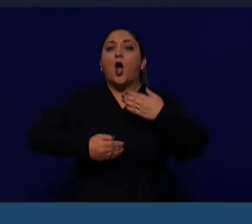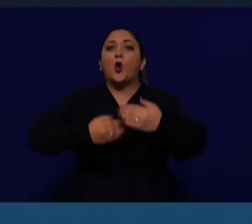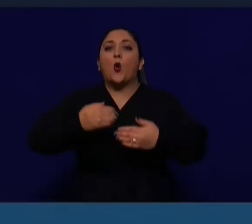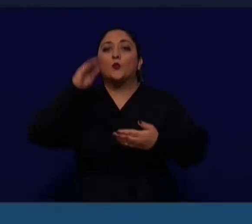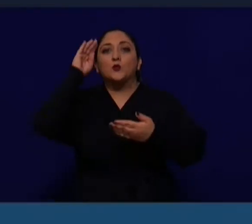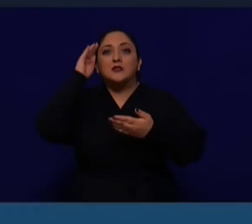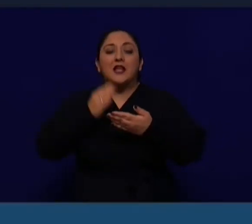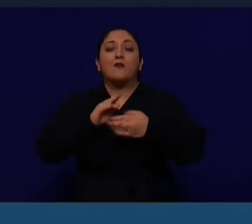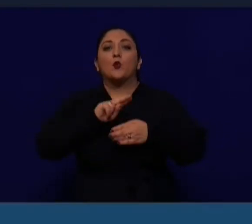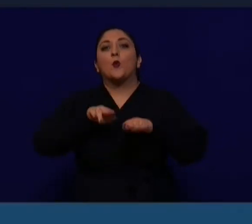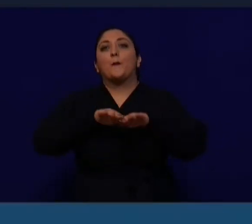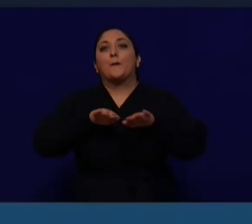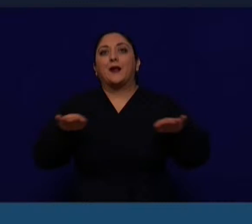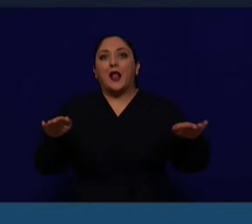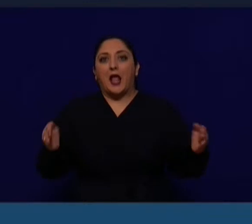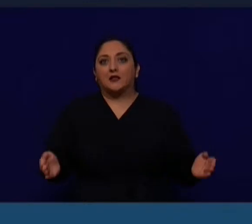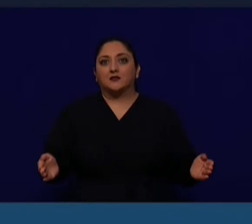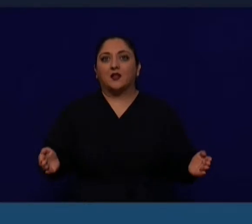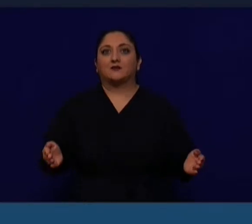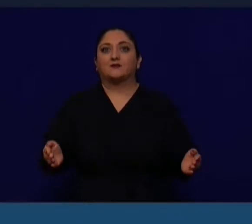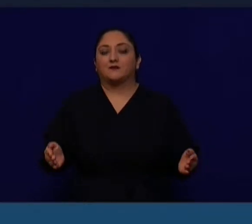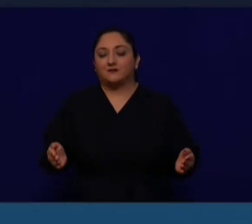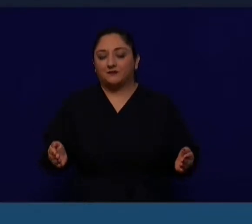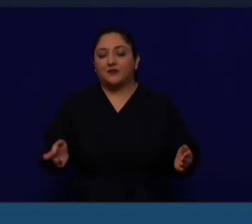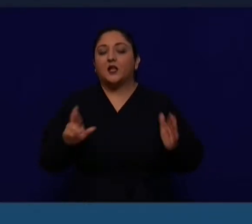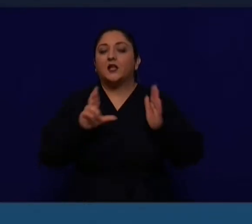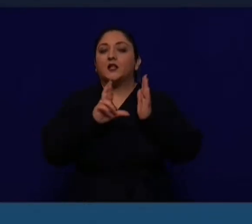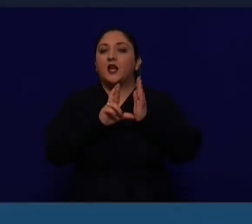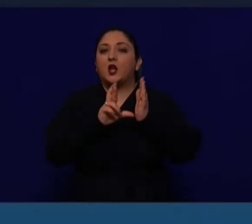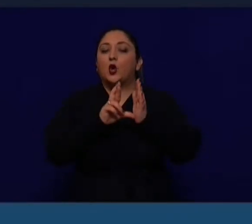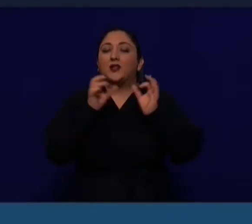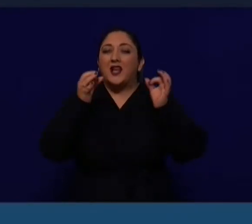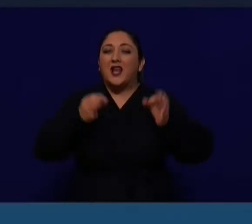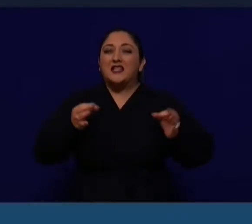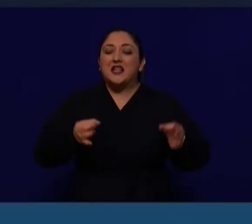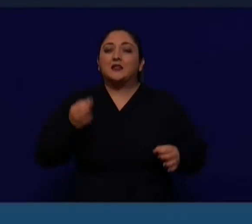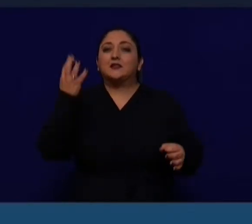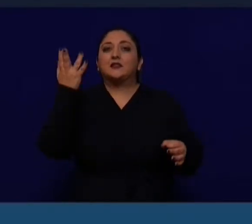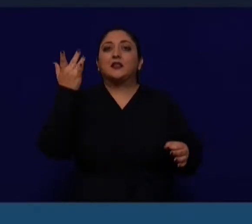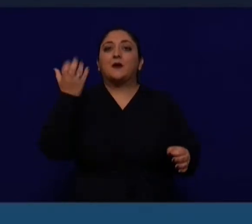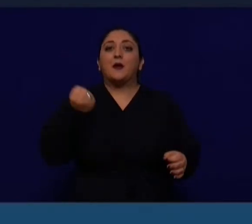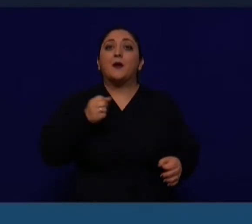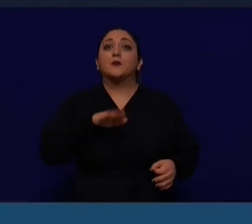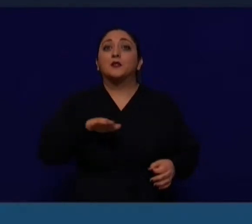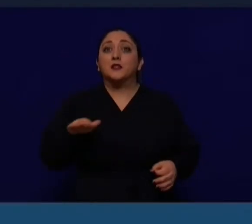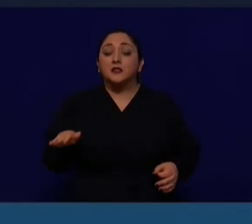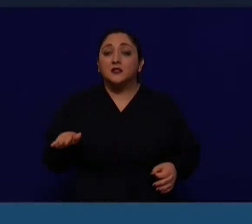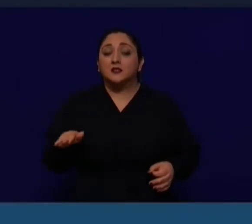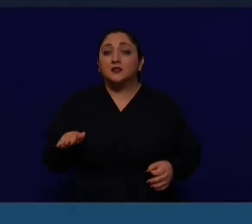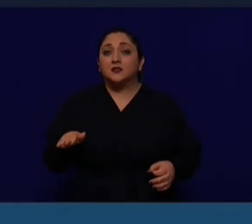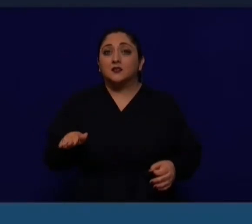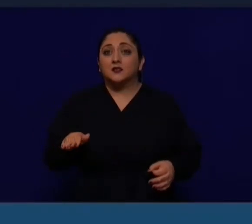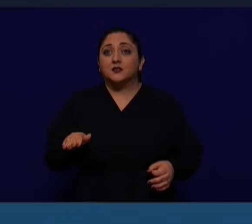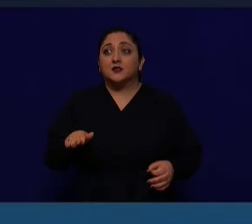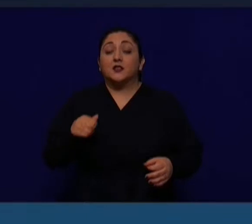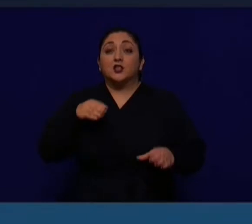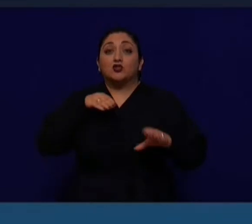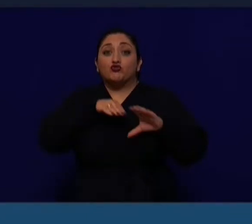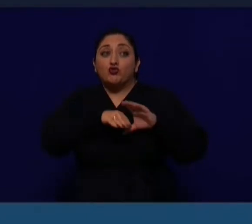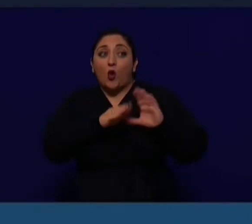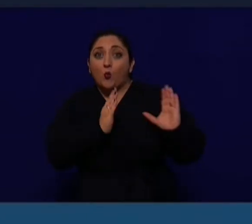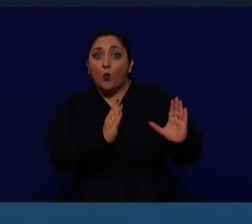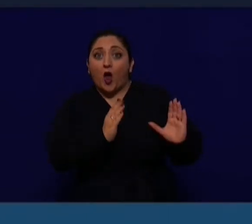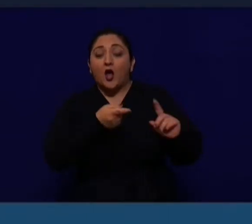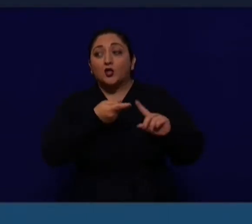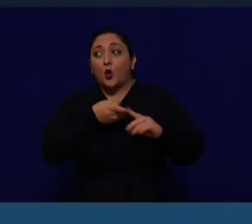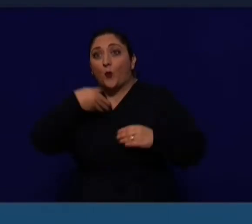down, regoli stretti anka tal-ammonti tal-persuni li jistgħu jkunu jekk inti għandek inside event u anke l-outside